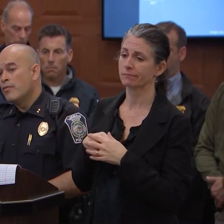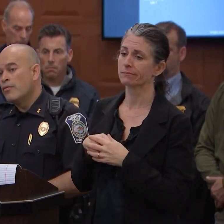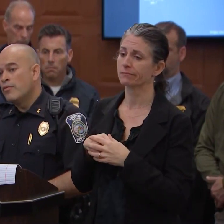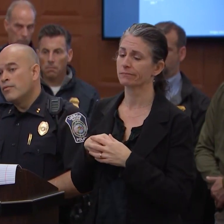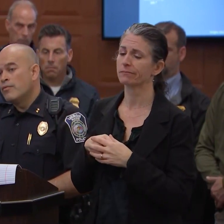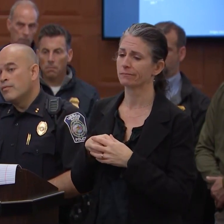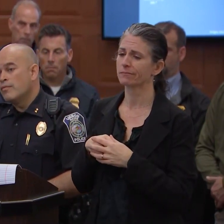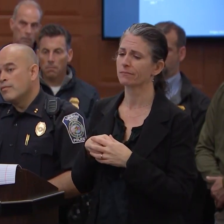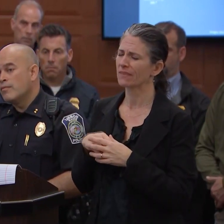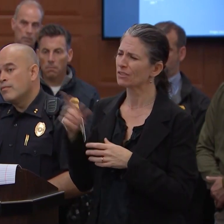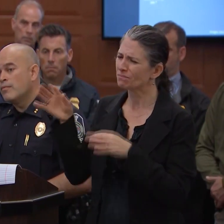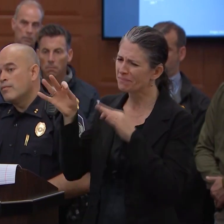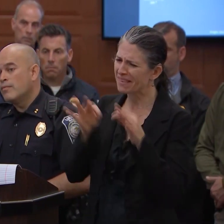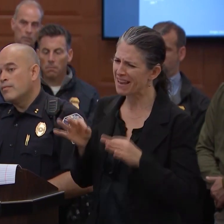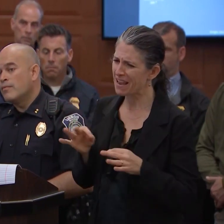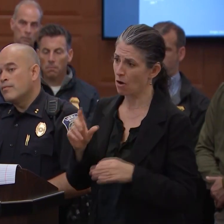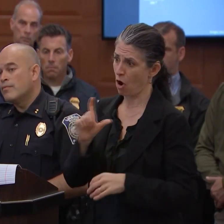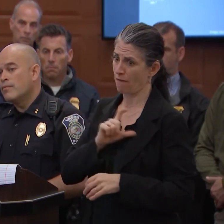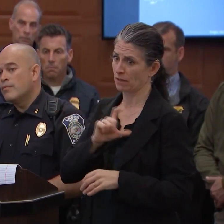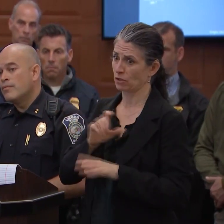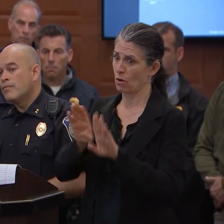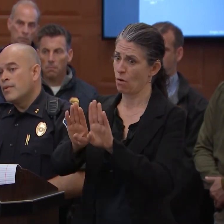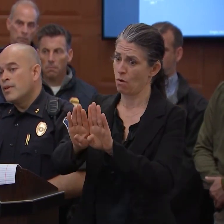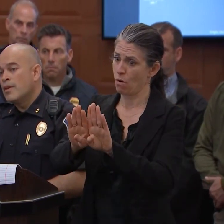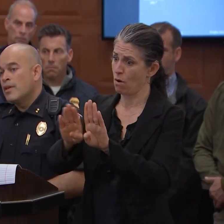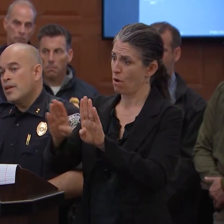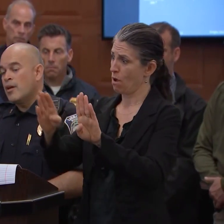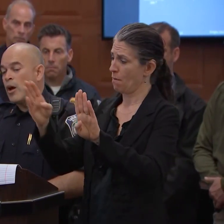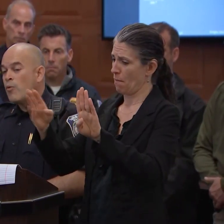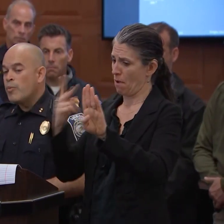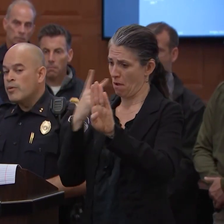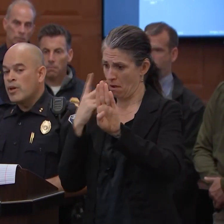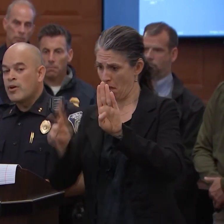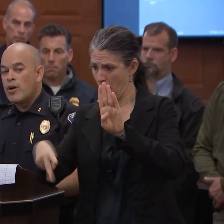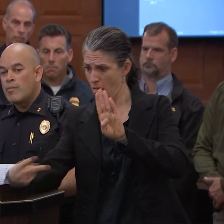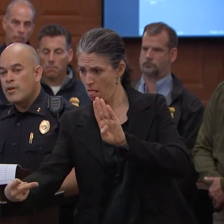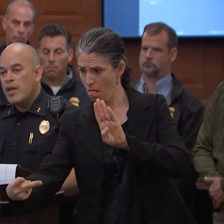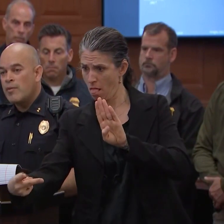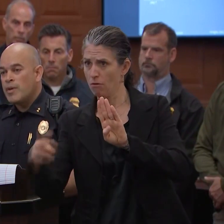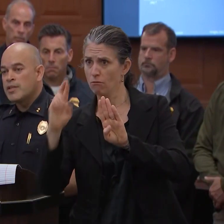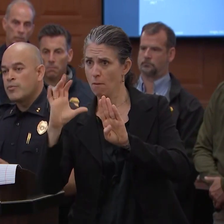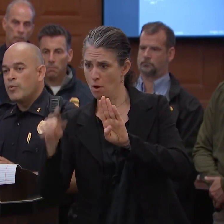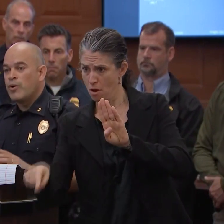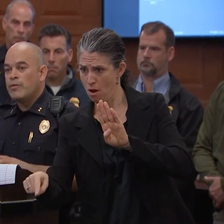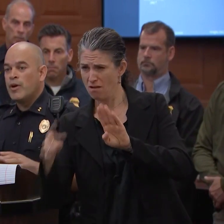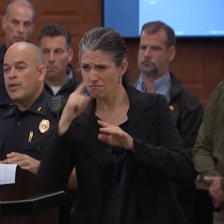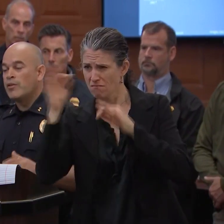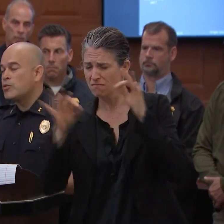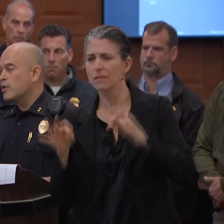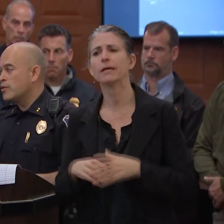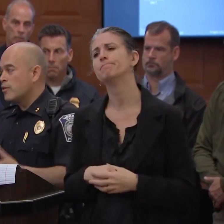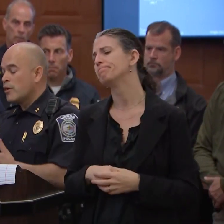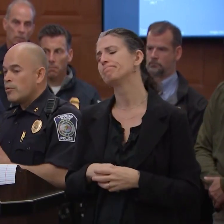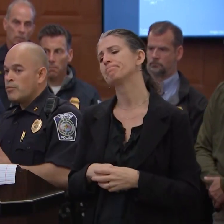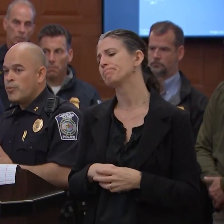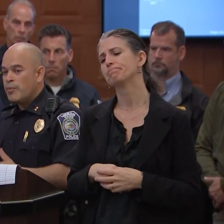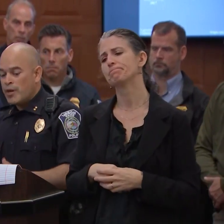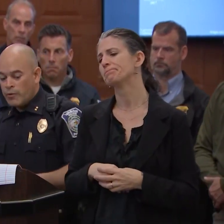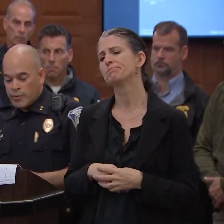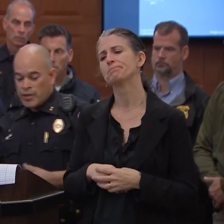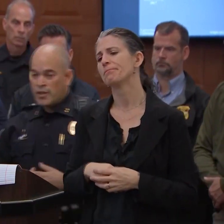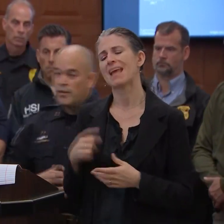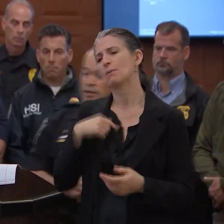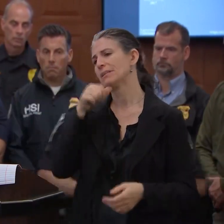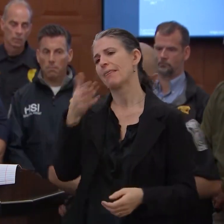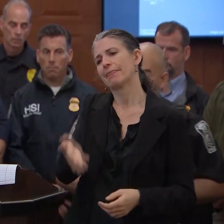Like, how did they make the positive identification? Yeah, I won't be able to comment on that because we weren't involved down the trailer, so I'm going to put it